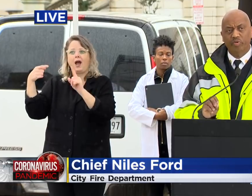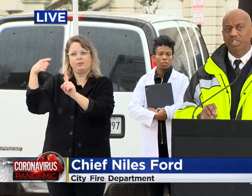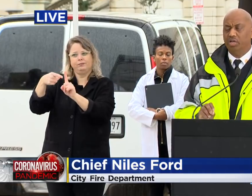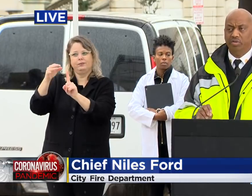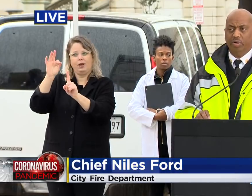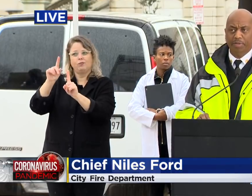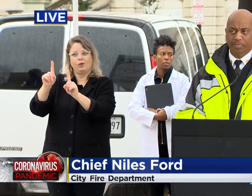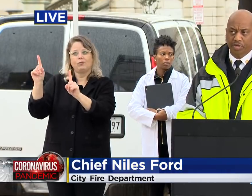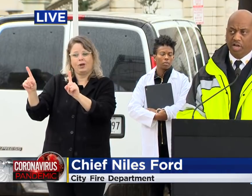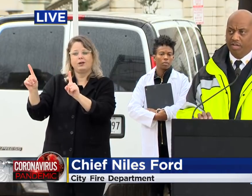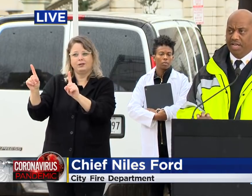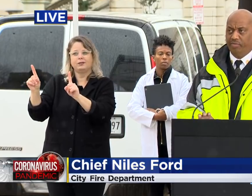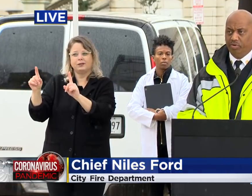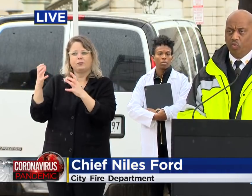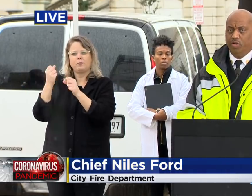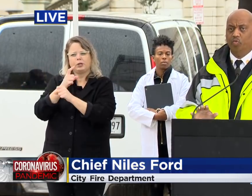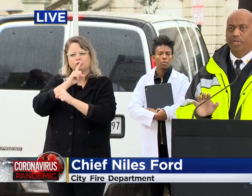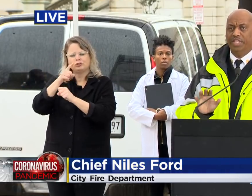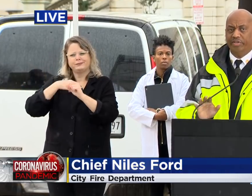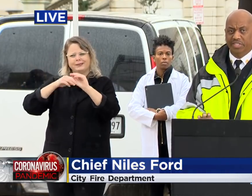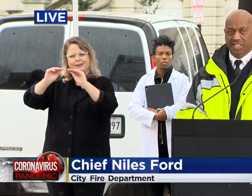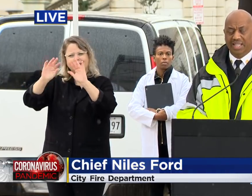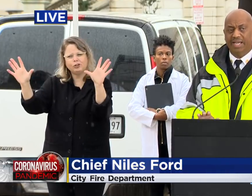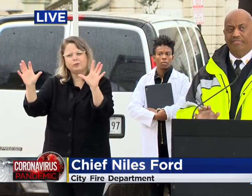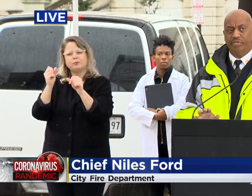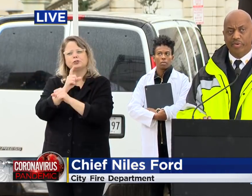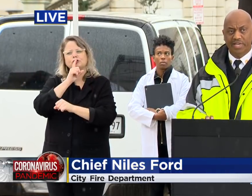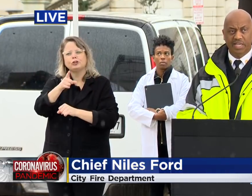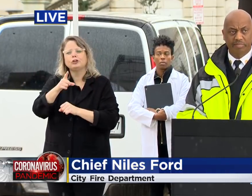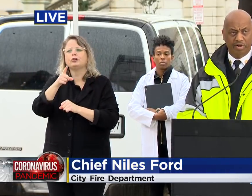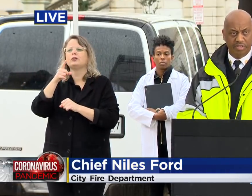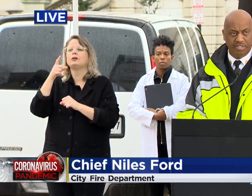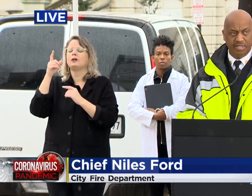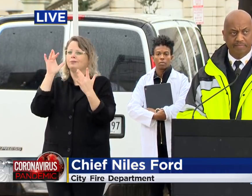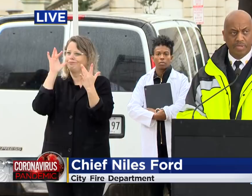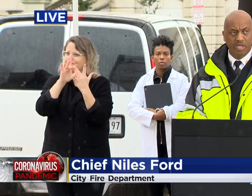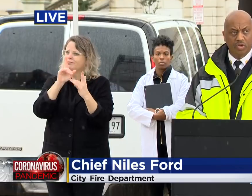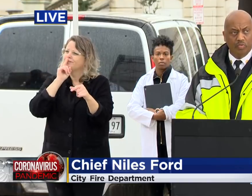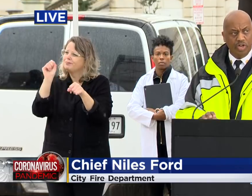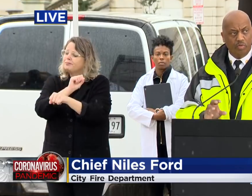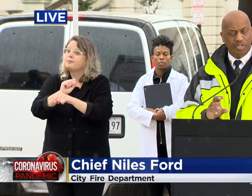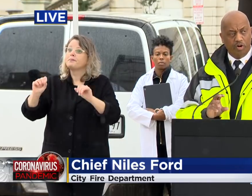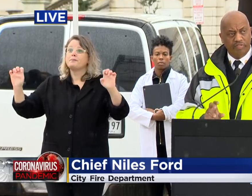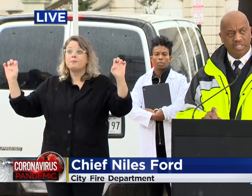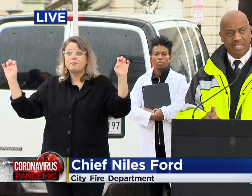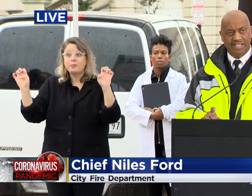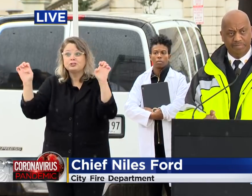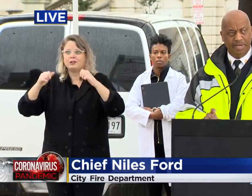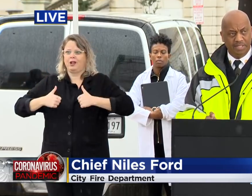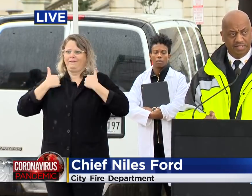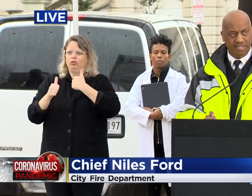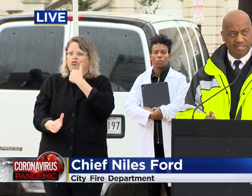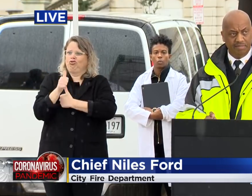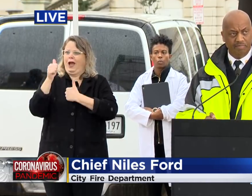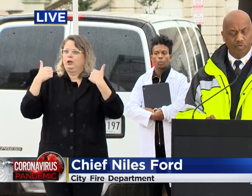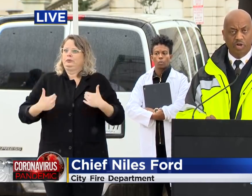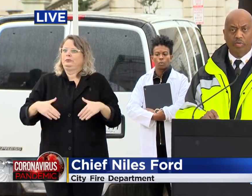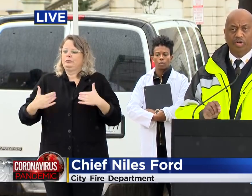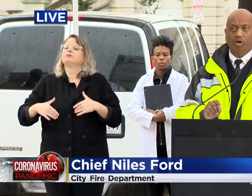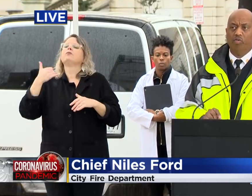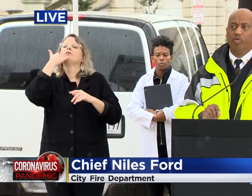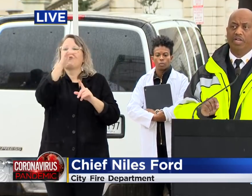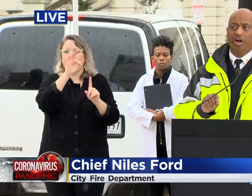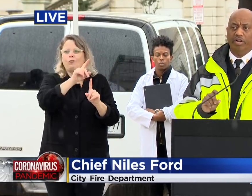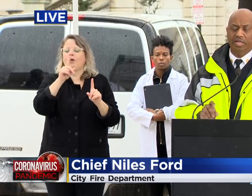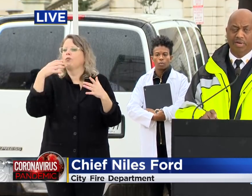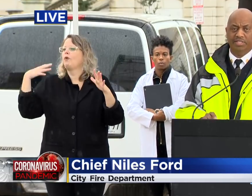Subsequently, we really only want people to call 911 when there is a life-threatening emergency. We don't want to over-exacerbate the system. We don't